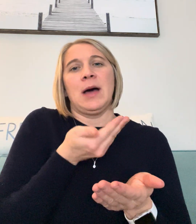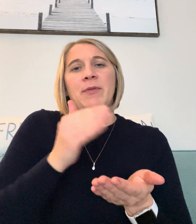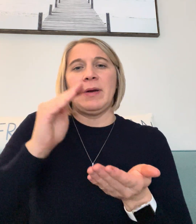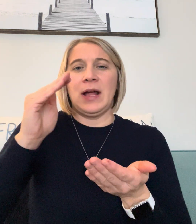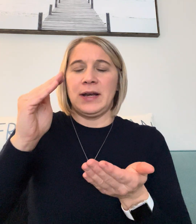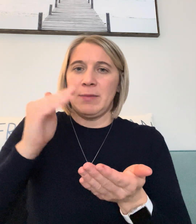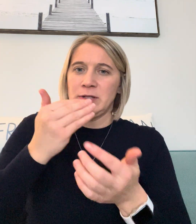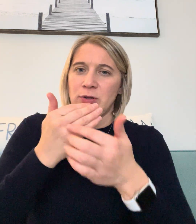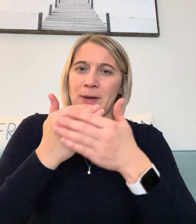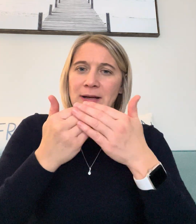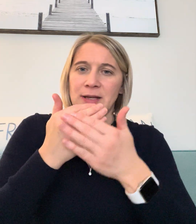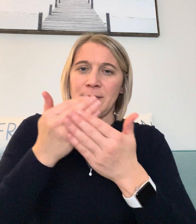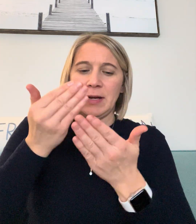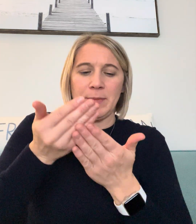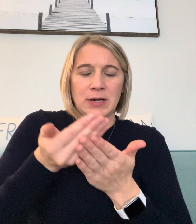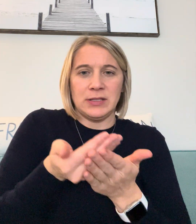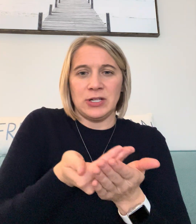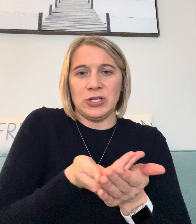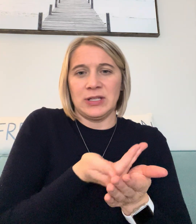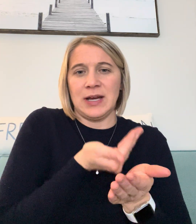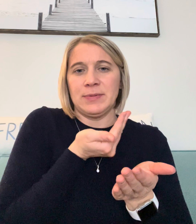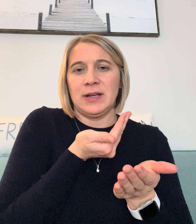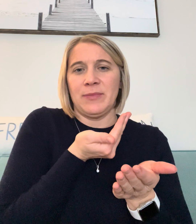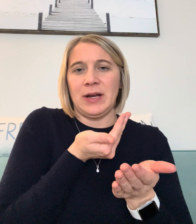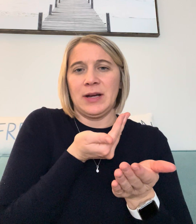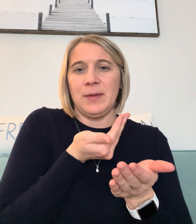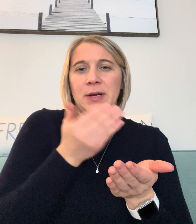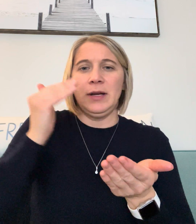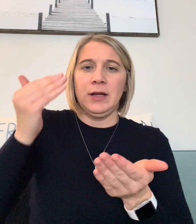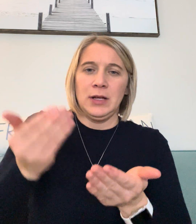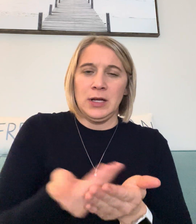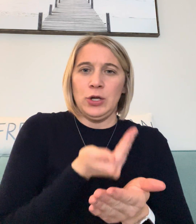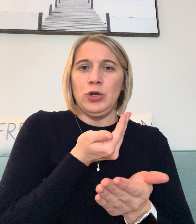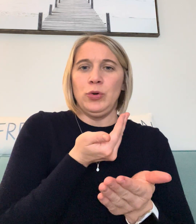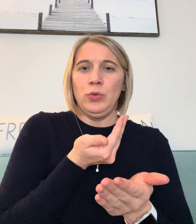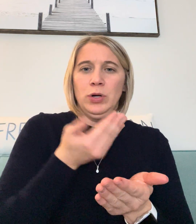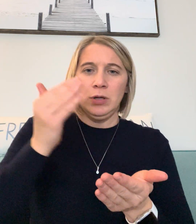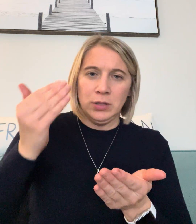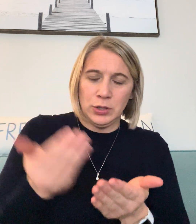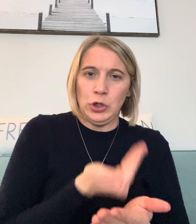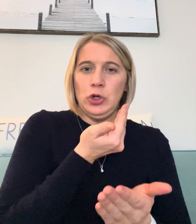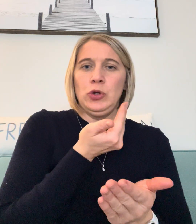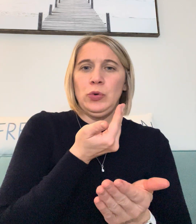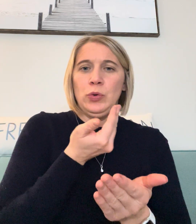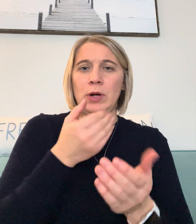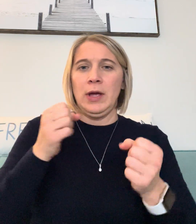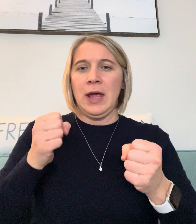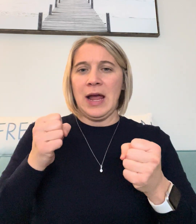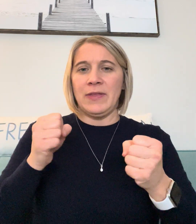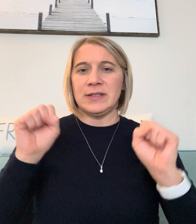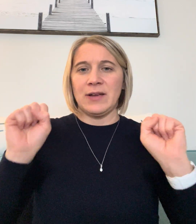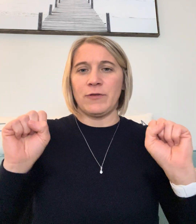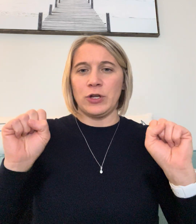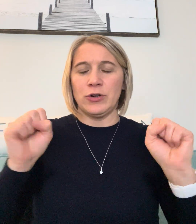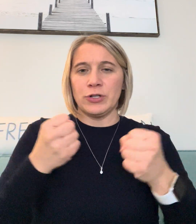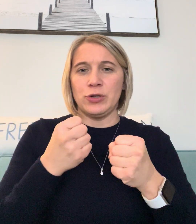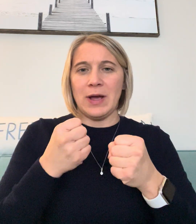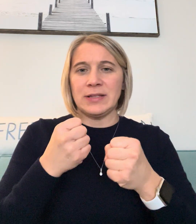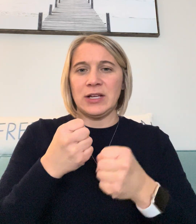my non-dominant. So the back side of my dominant is touching the top side of my non-dominant. New, new. And then sign for year is 2 S hand